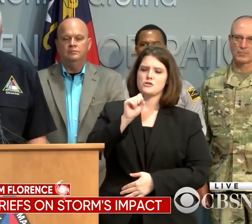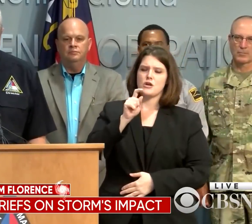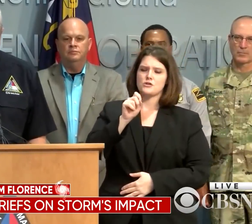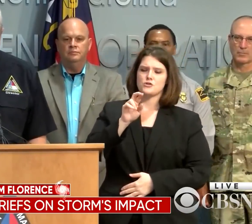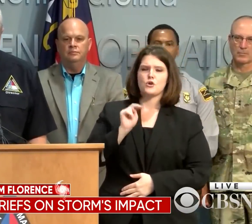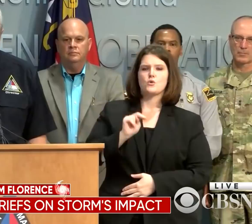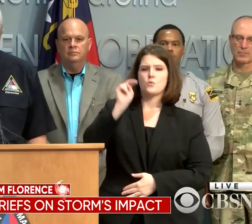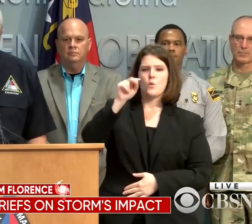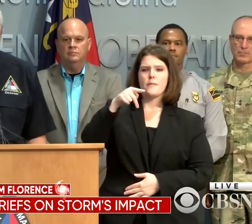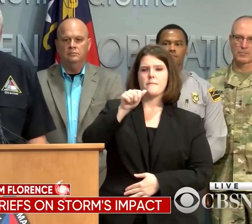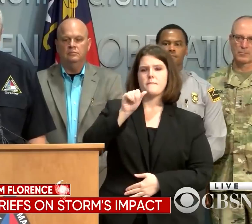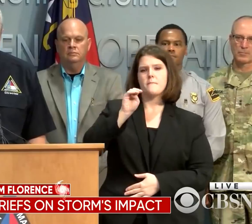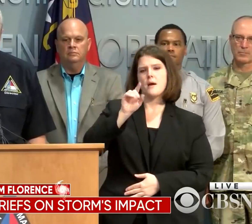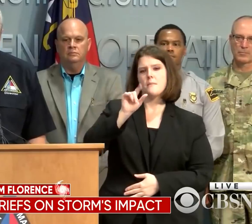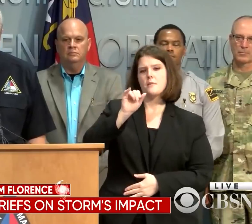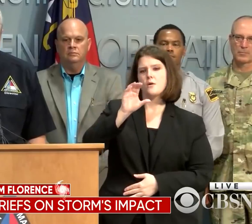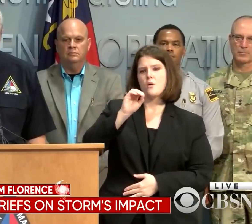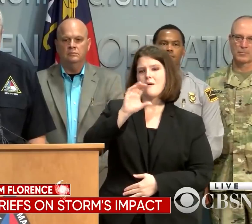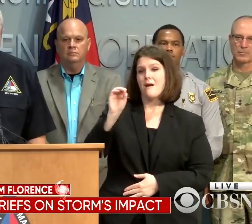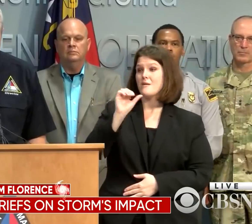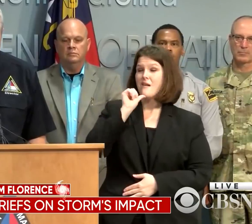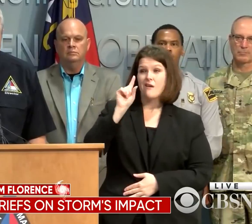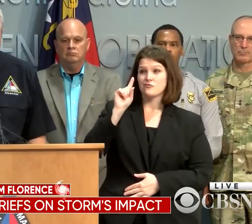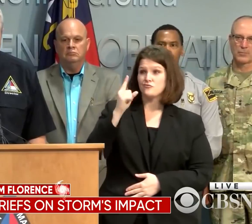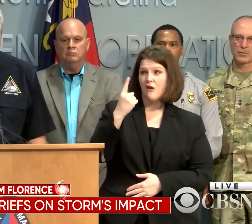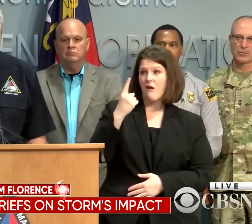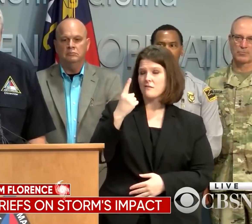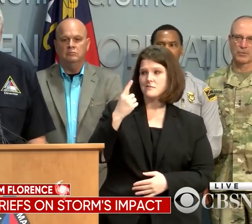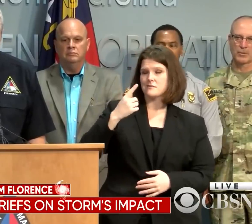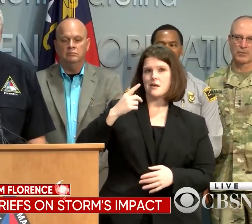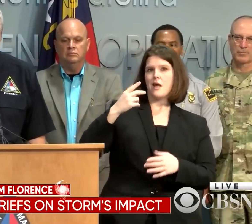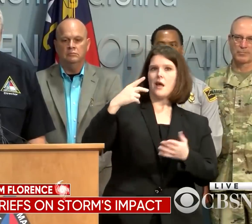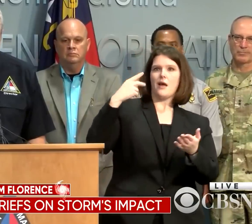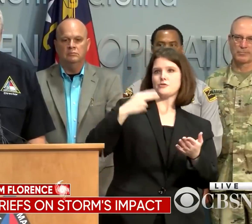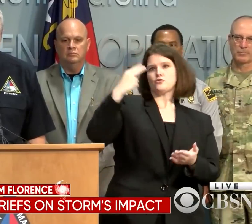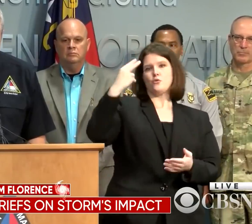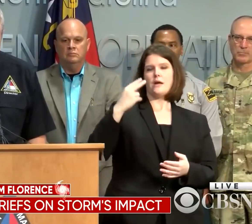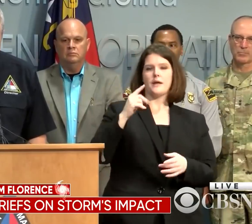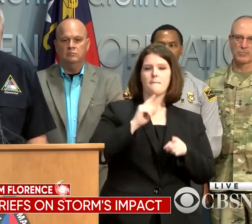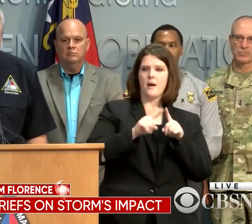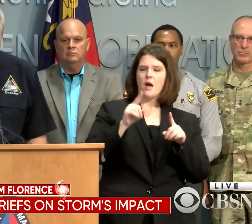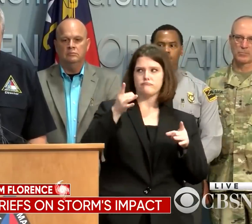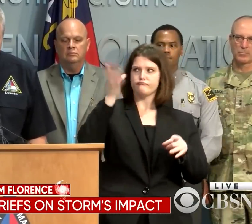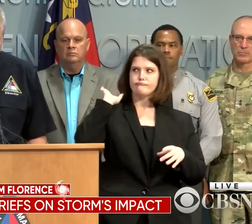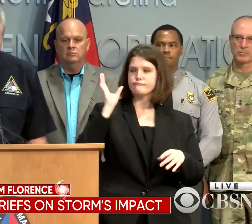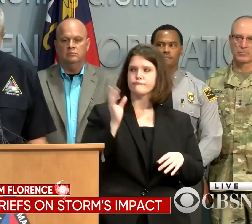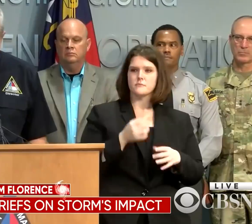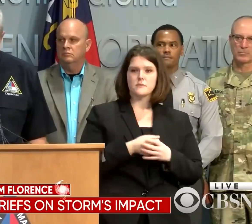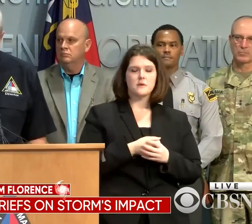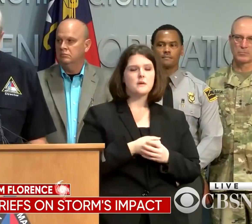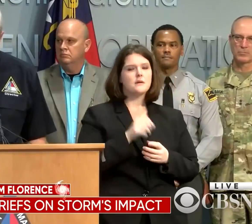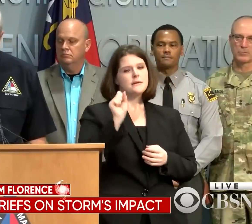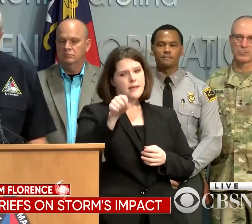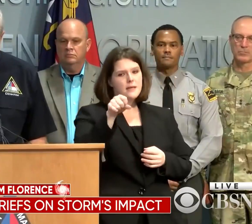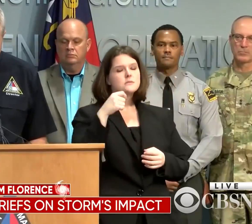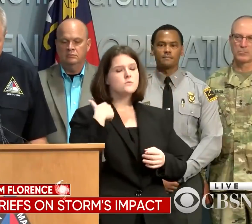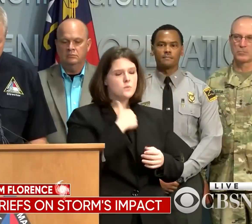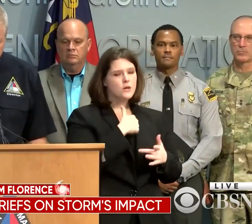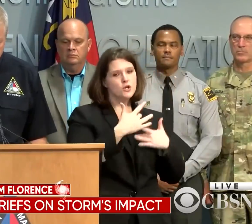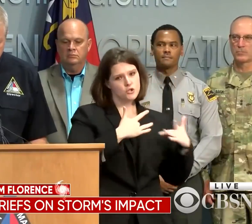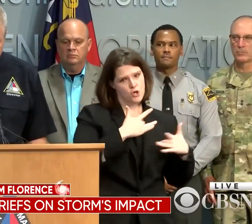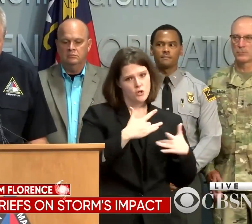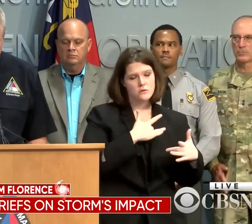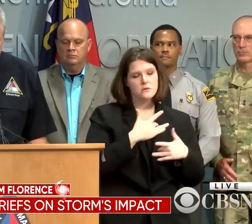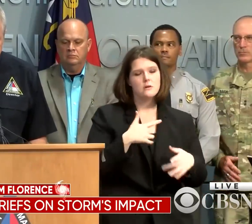Cumberland County. It seems like not just historic but epic. Is there any special concern about that area? There is a special concern, and I've been